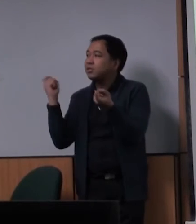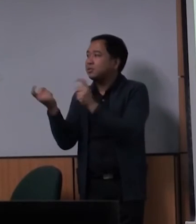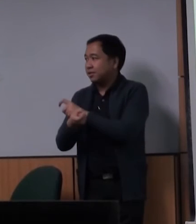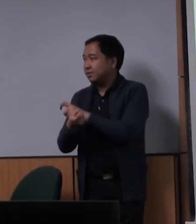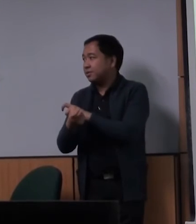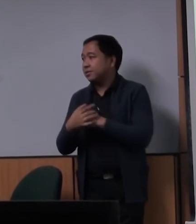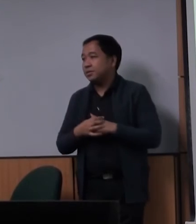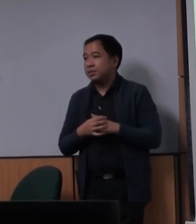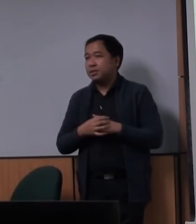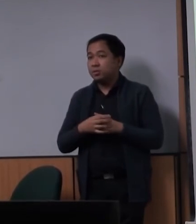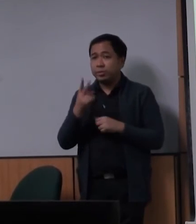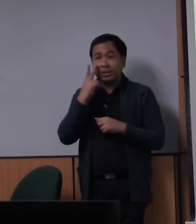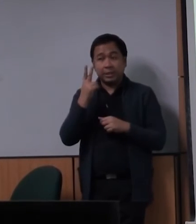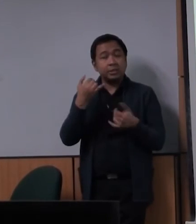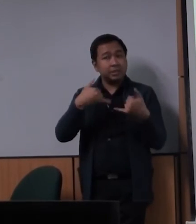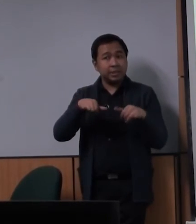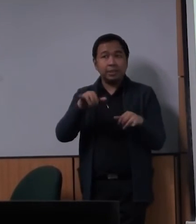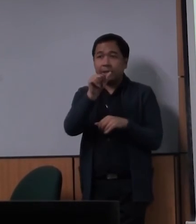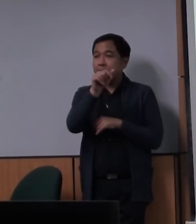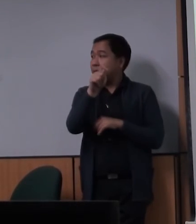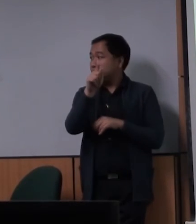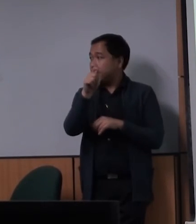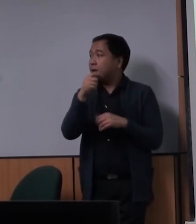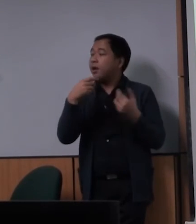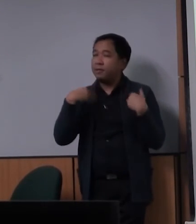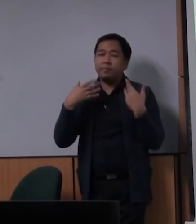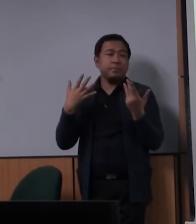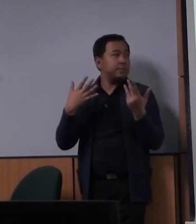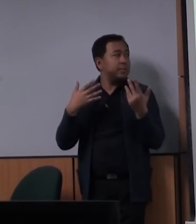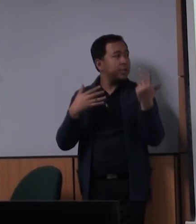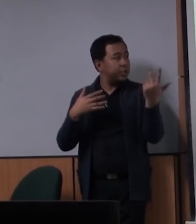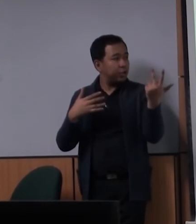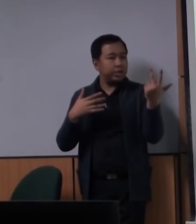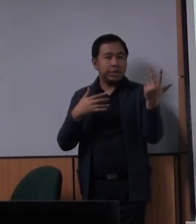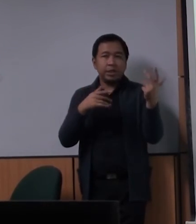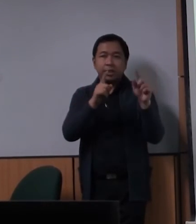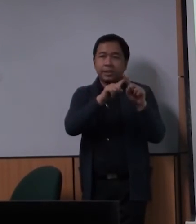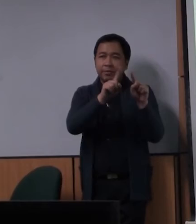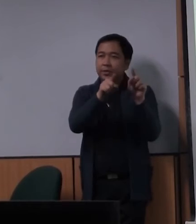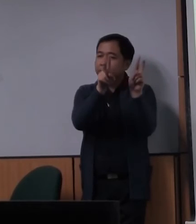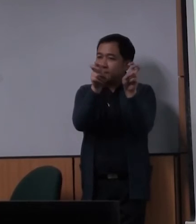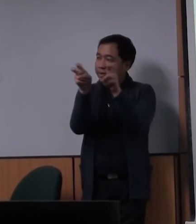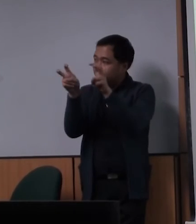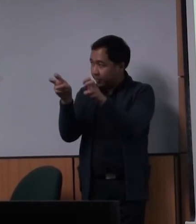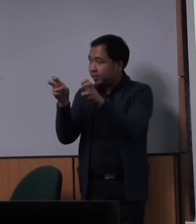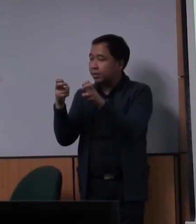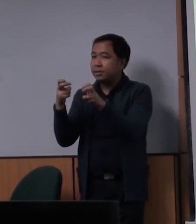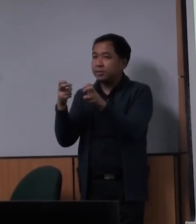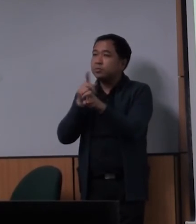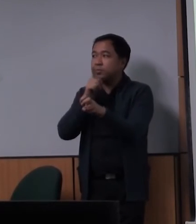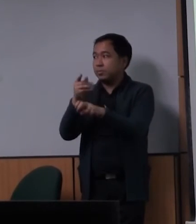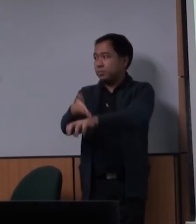as you can see, still in ETP, 3 topics has